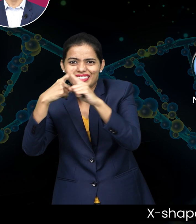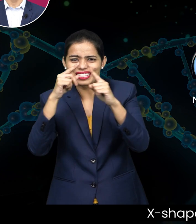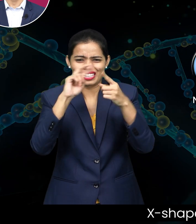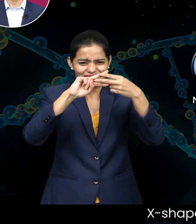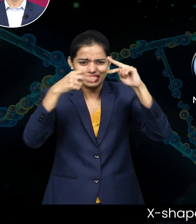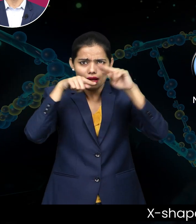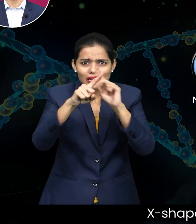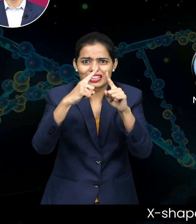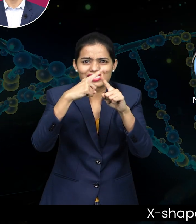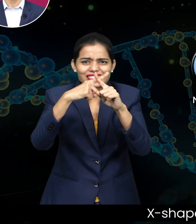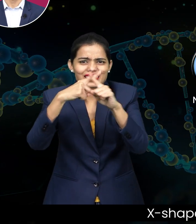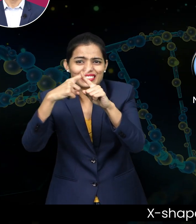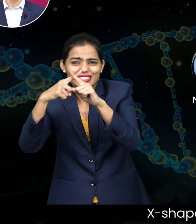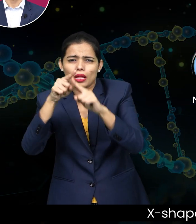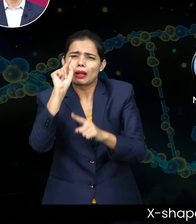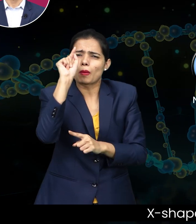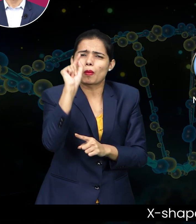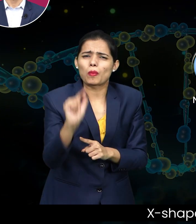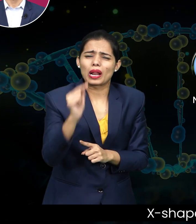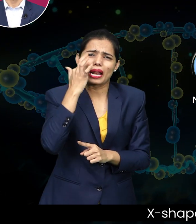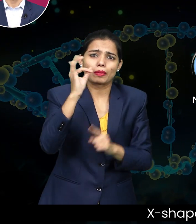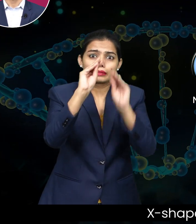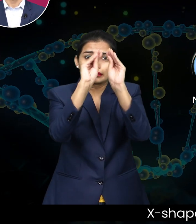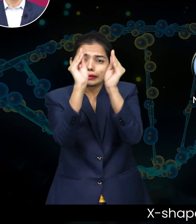X shape to chromosomes.